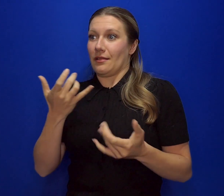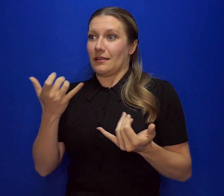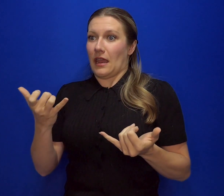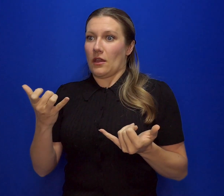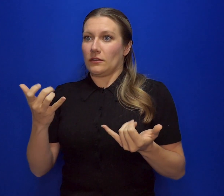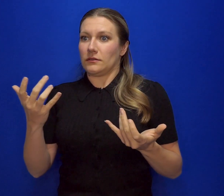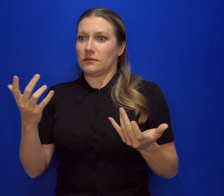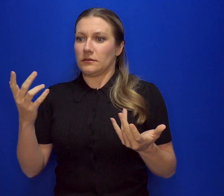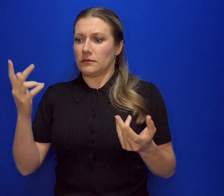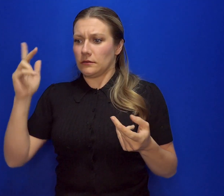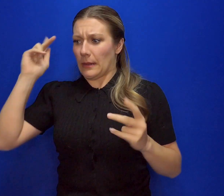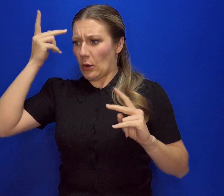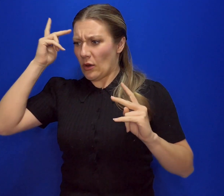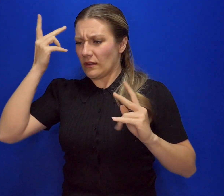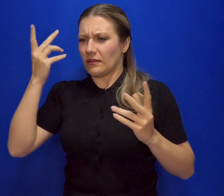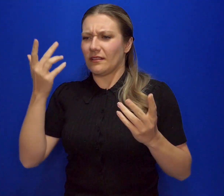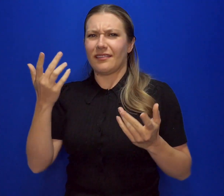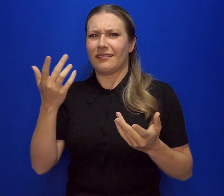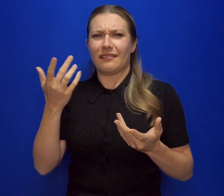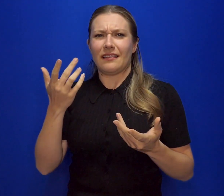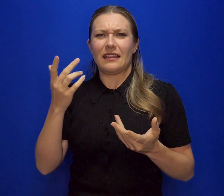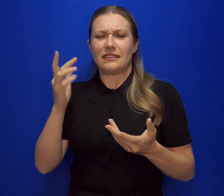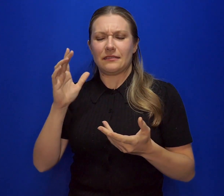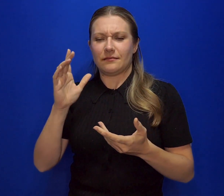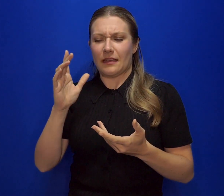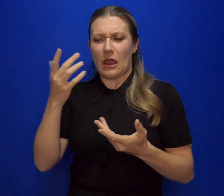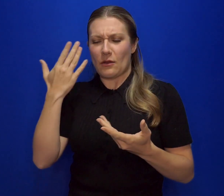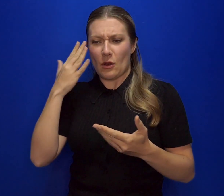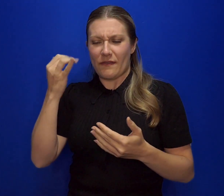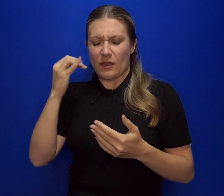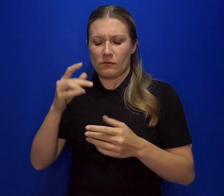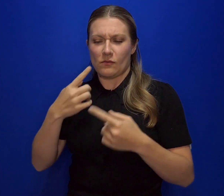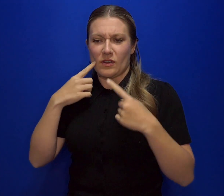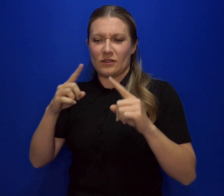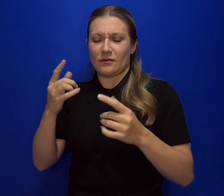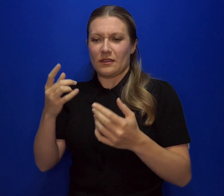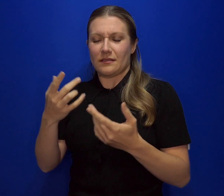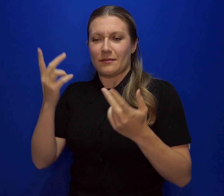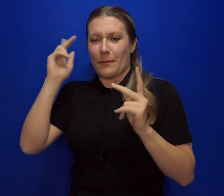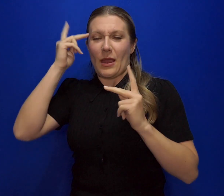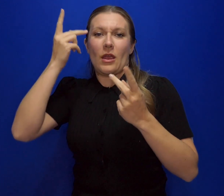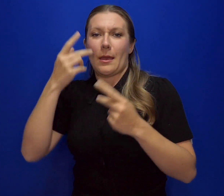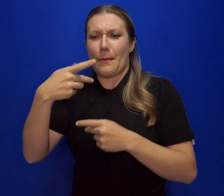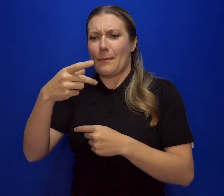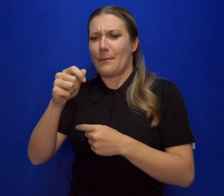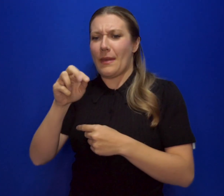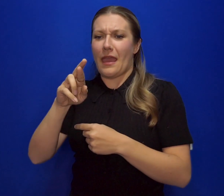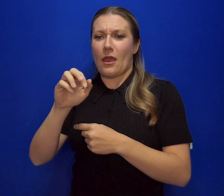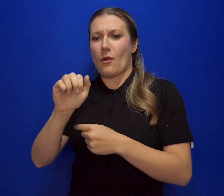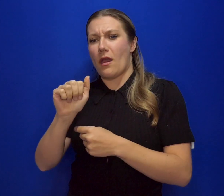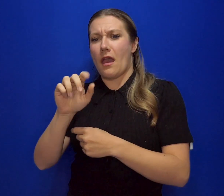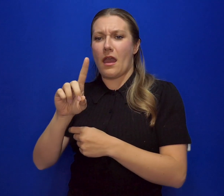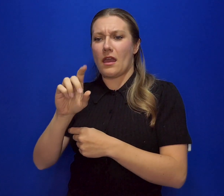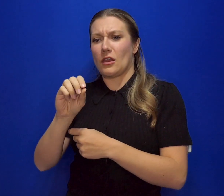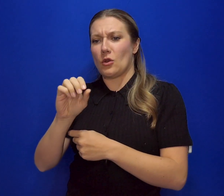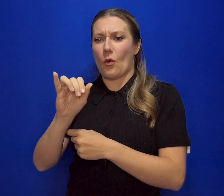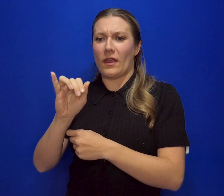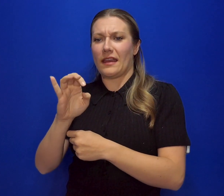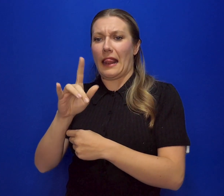of paranoidally. That can't be a word, but you're paranoid. And it is now. It is. Damn it. I'll make up words if I have to. But